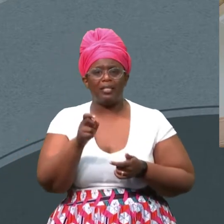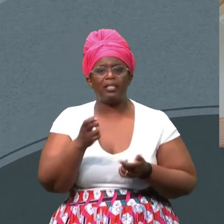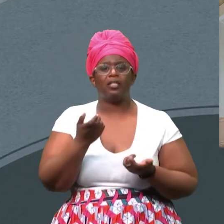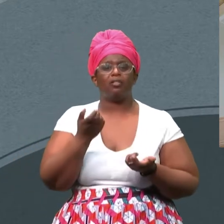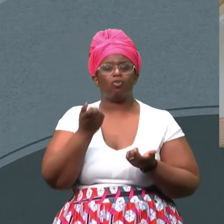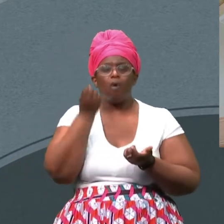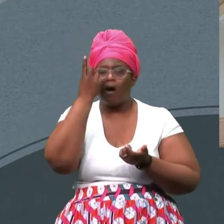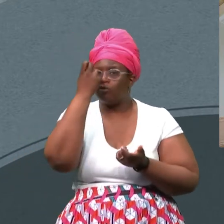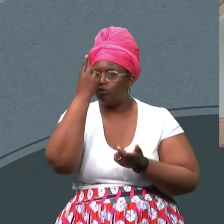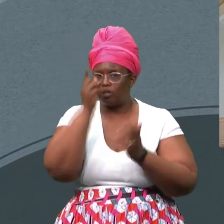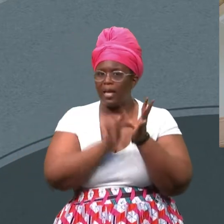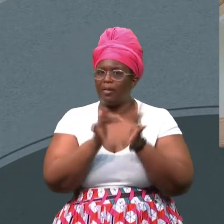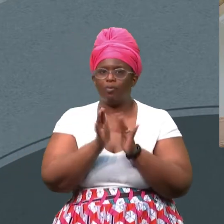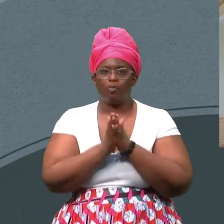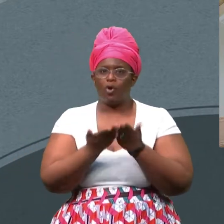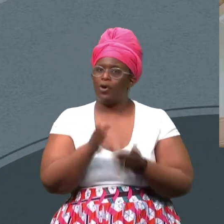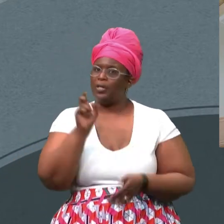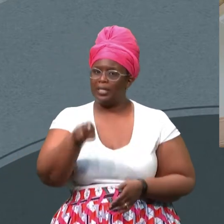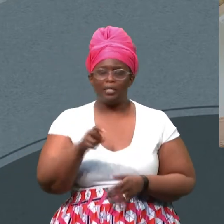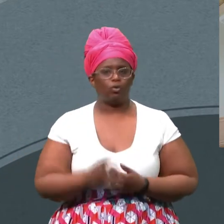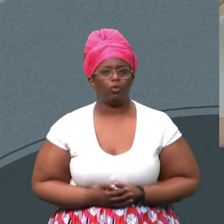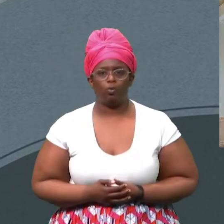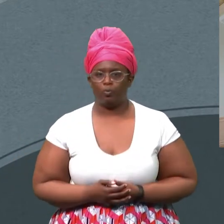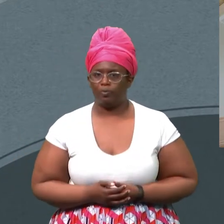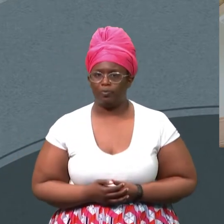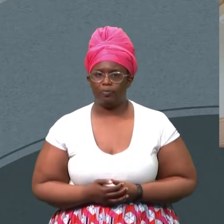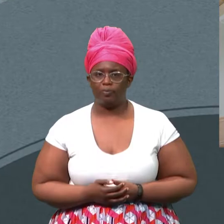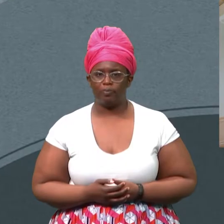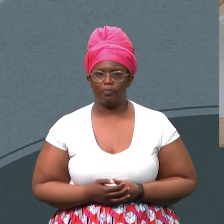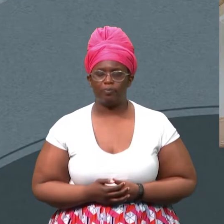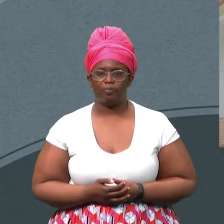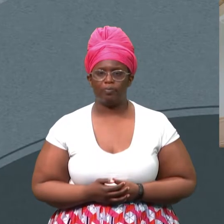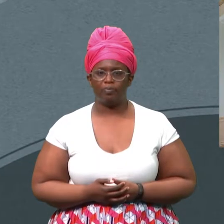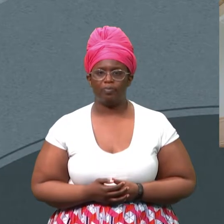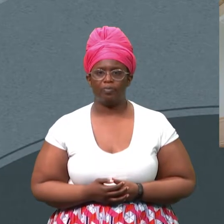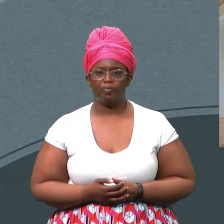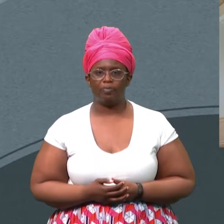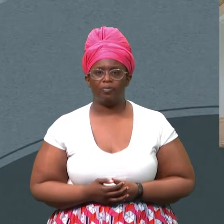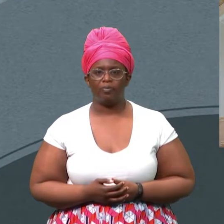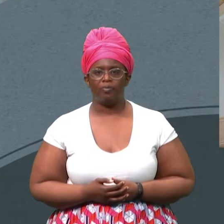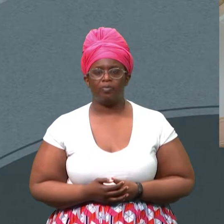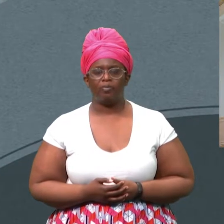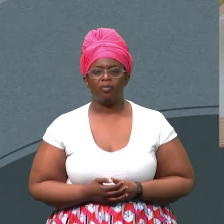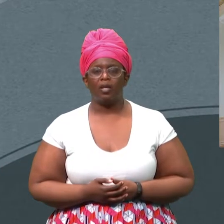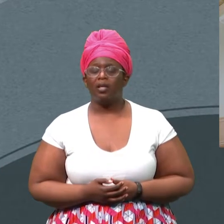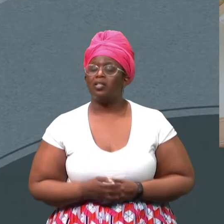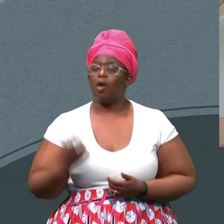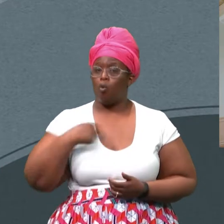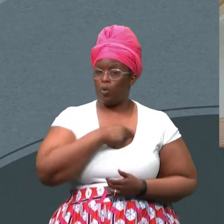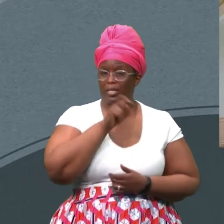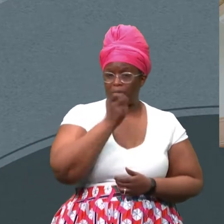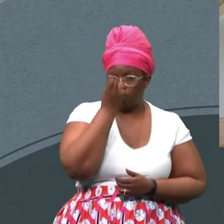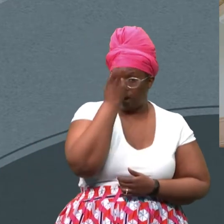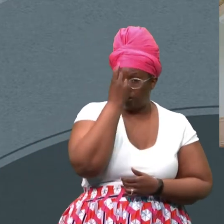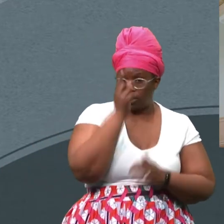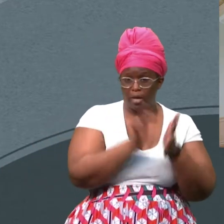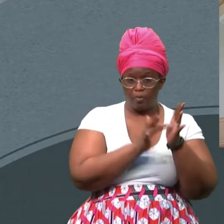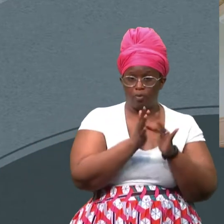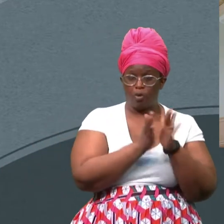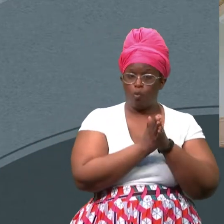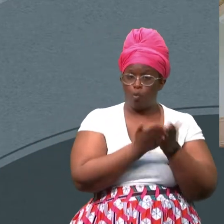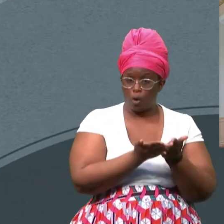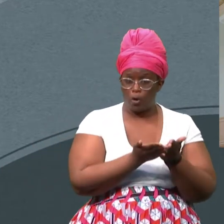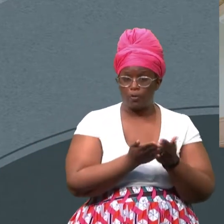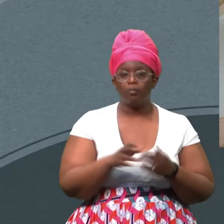understood word. I'm almost ready for point one. But not only does it need to be an understood word, because the Lord is saying to